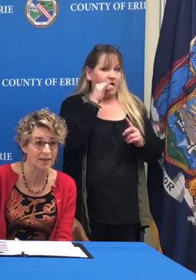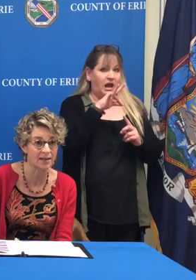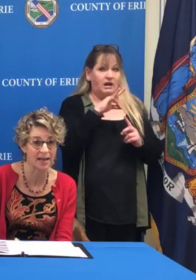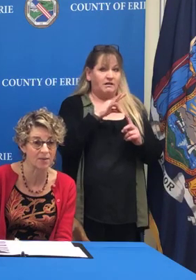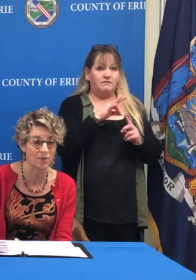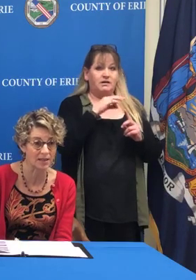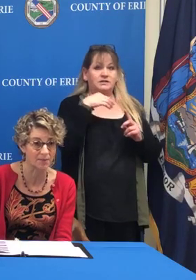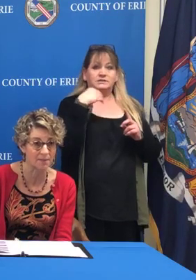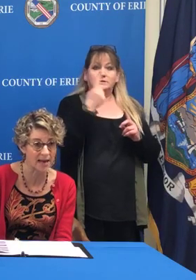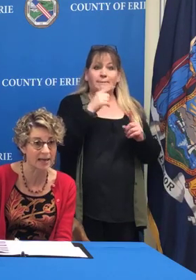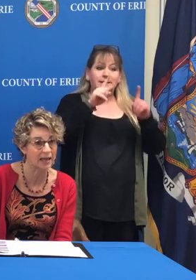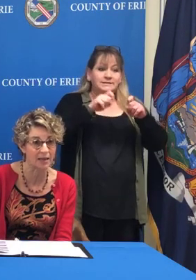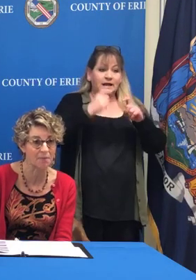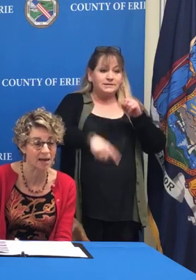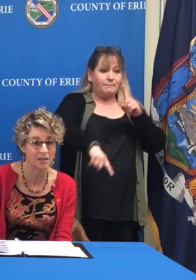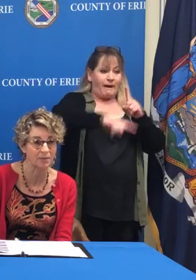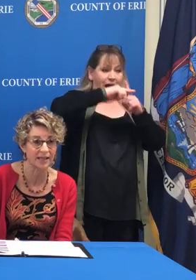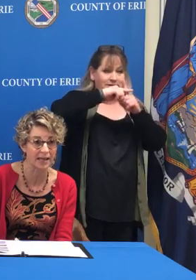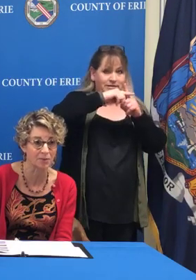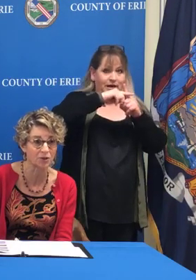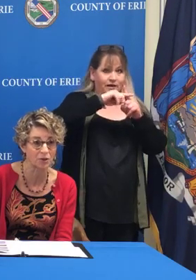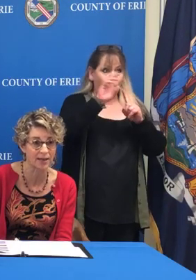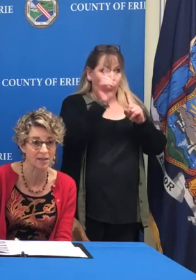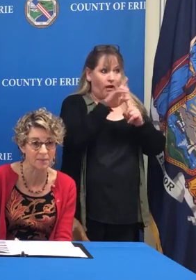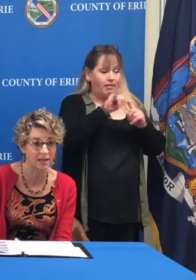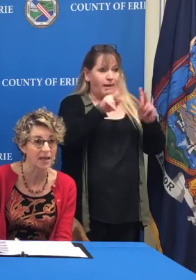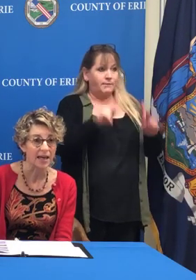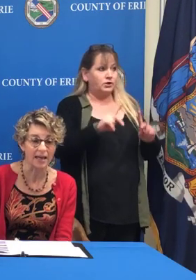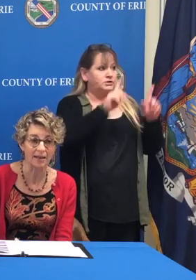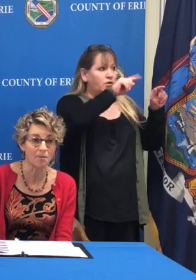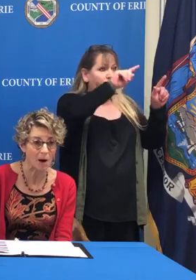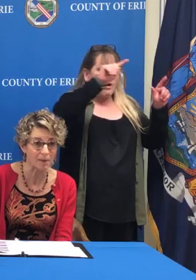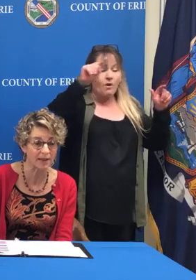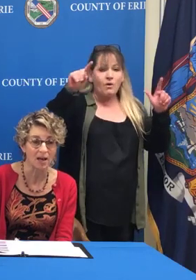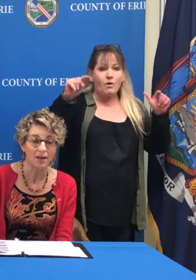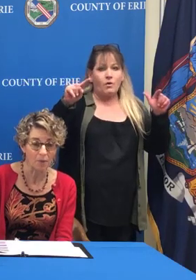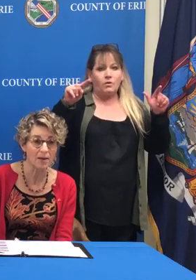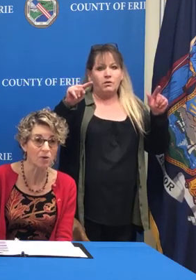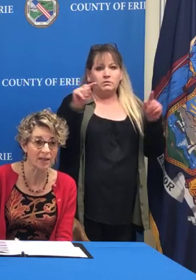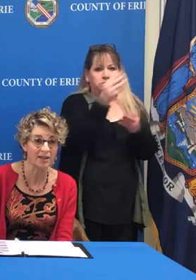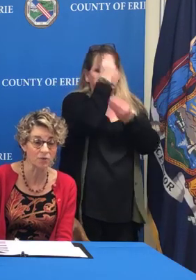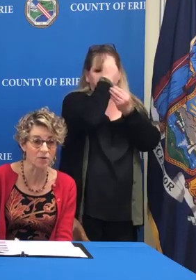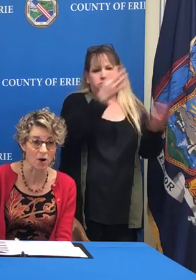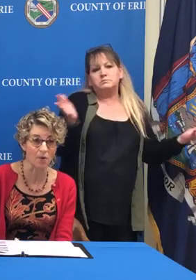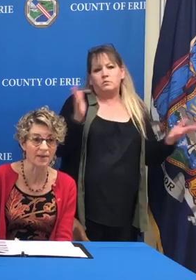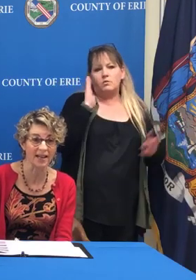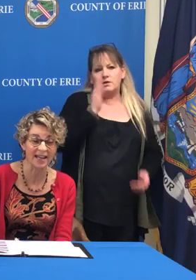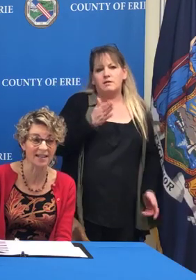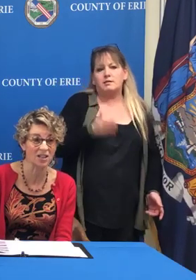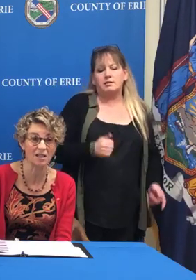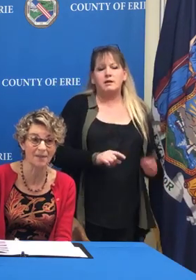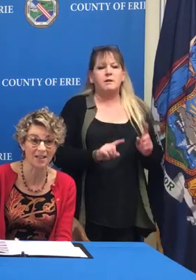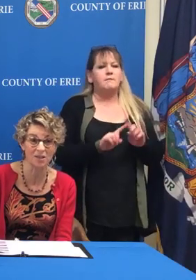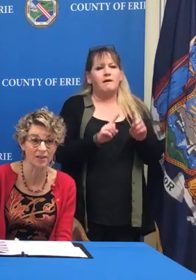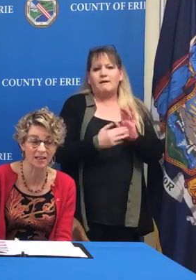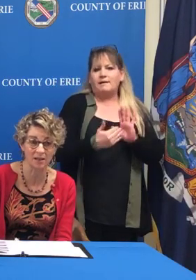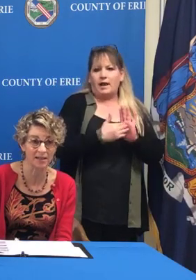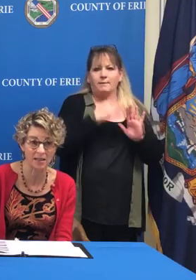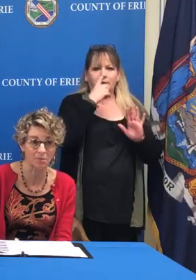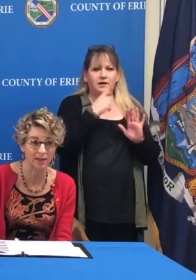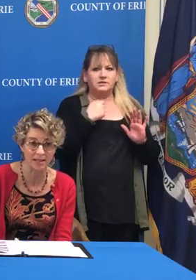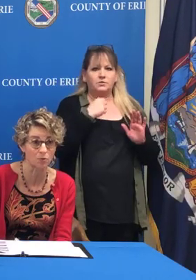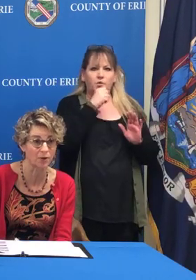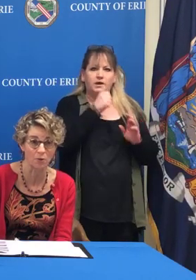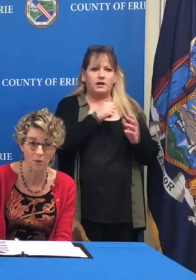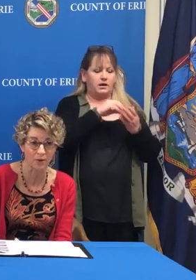has been that was symptomatic and possibly able to transmit in the public, we will let you know. But again, just because we didn't